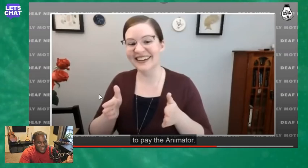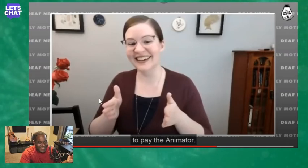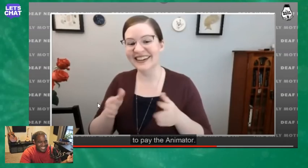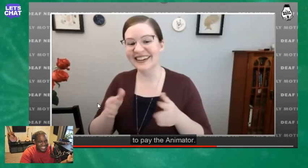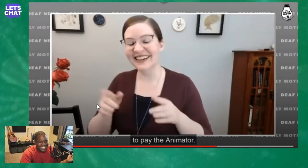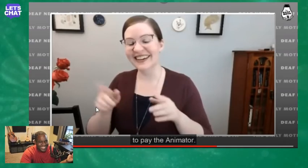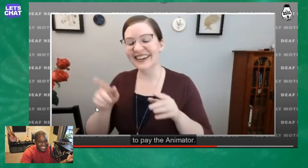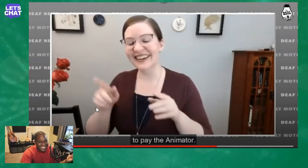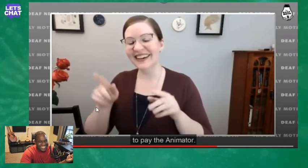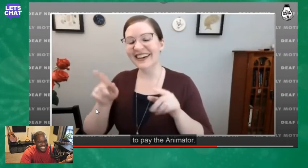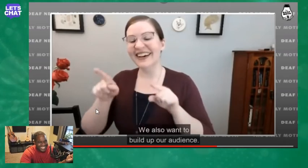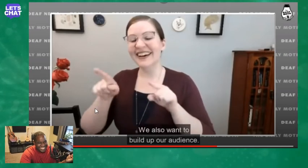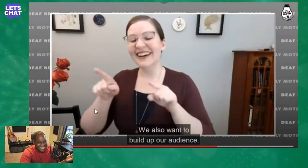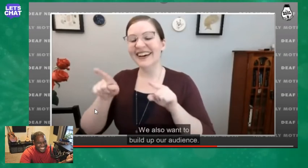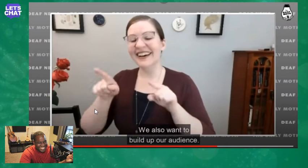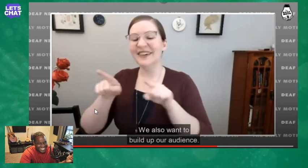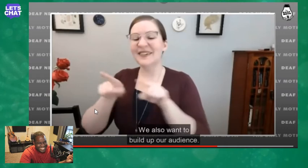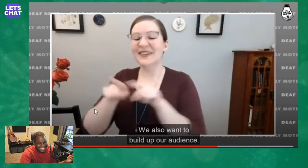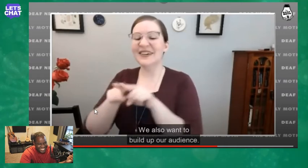Okay.